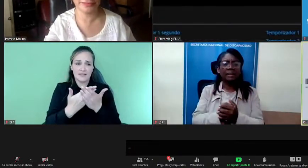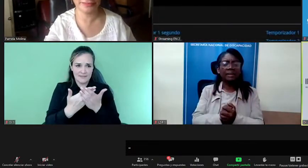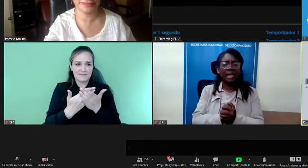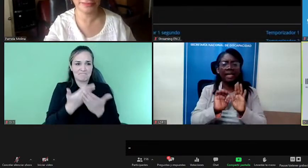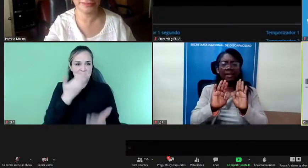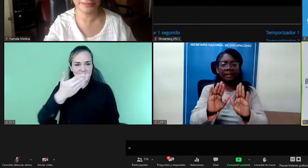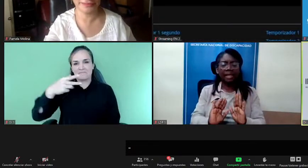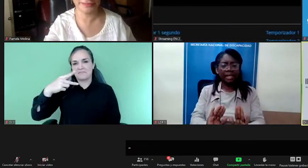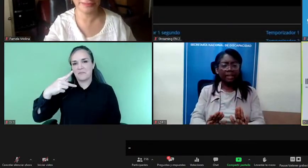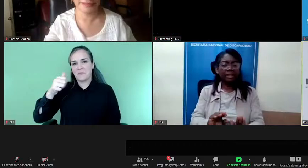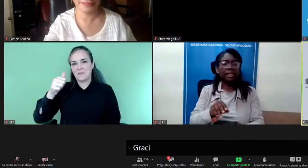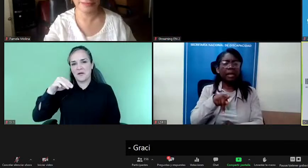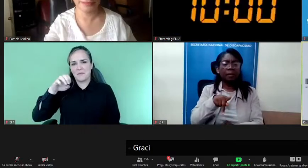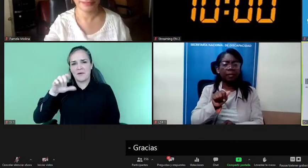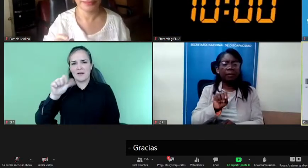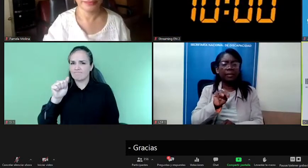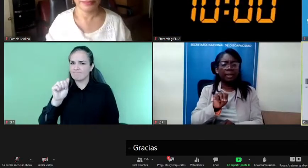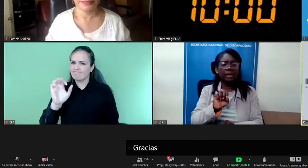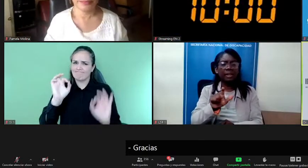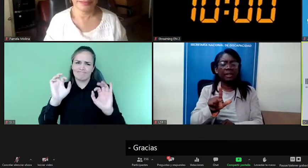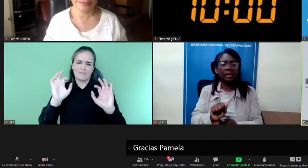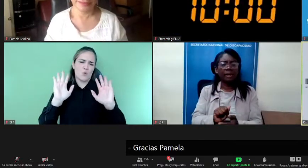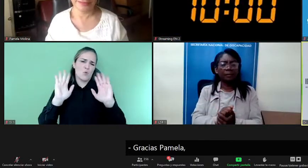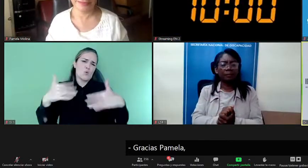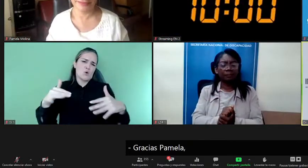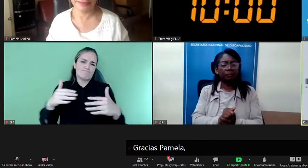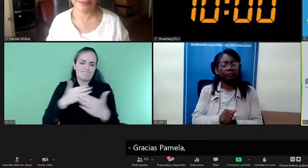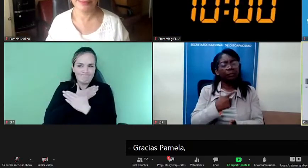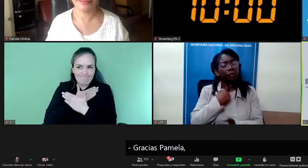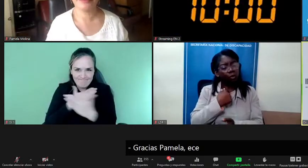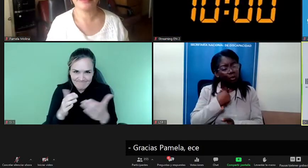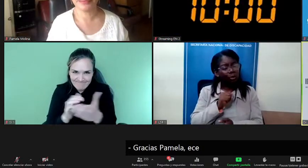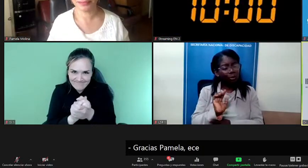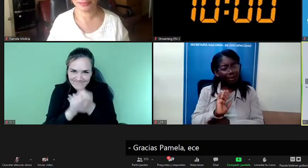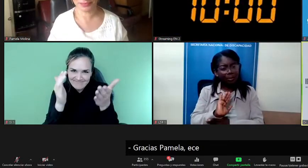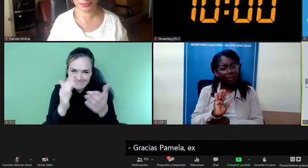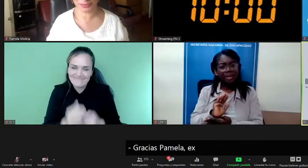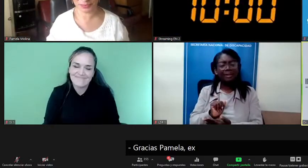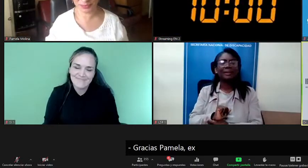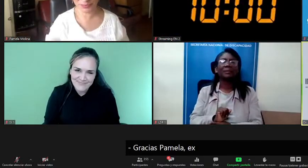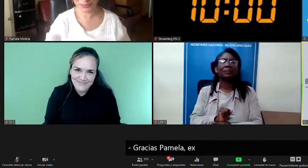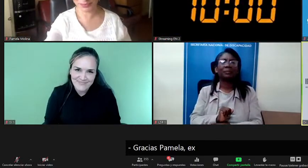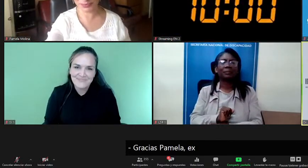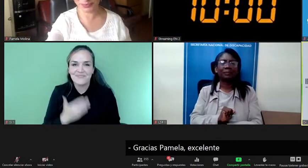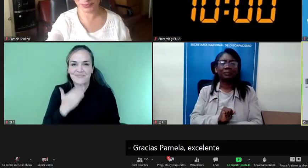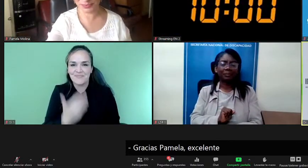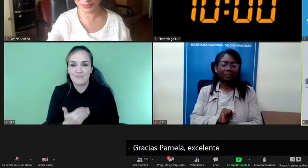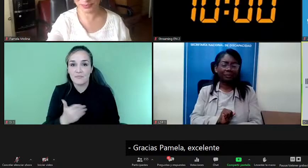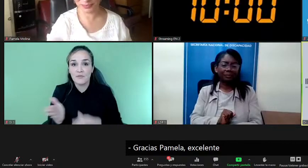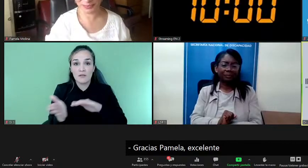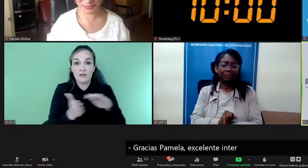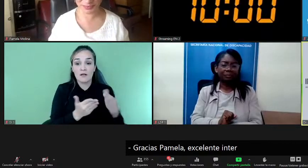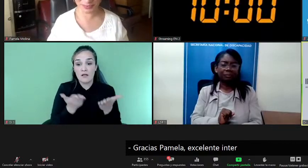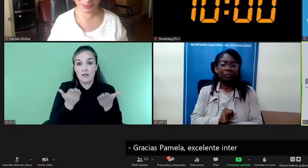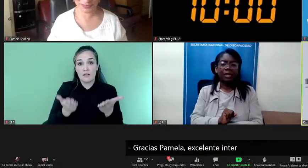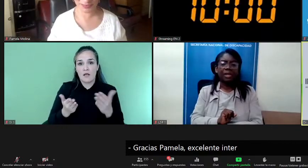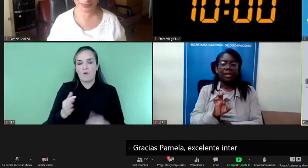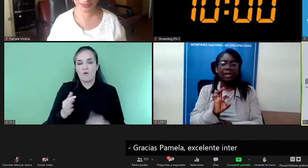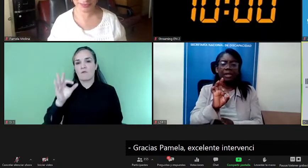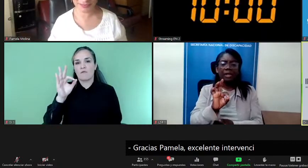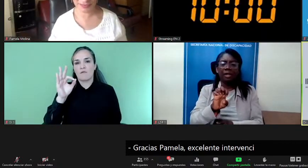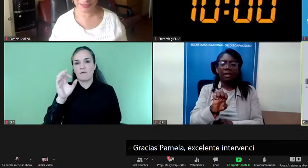thank you pamela that was a great talk as always we're very glad to have you here and now we have